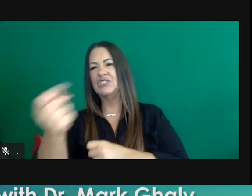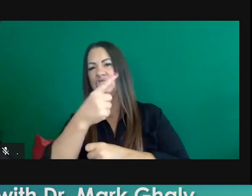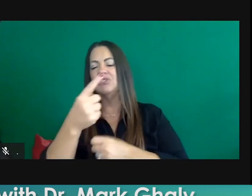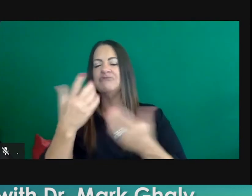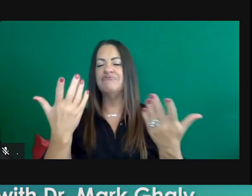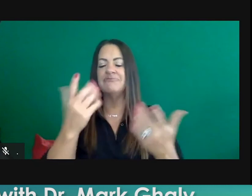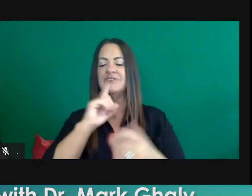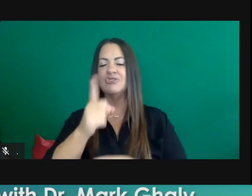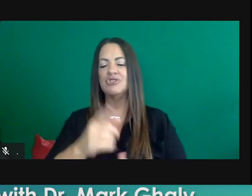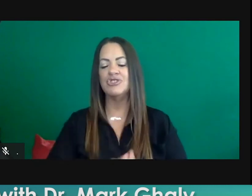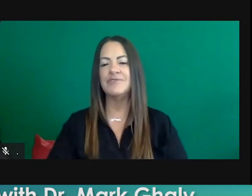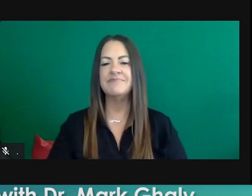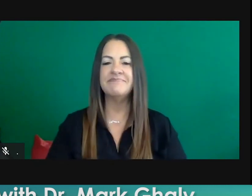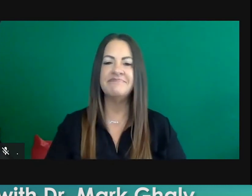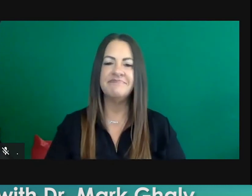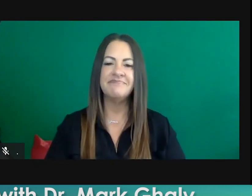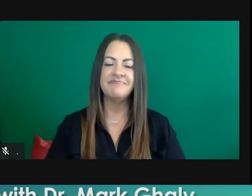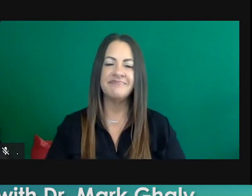Taxon, AP.